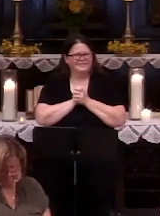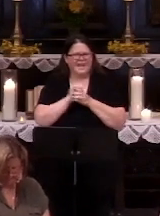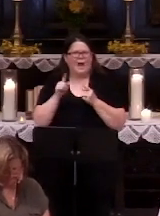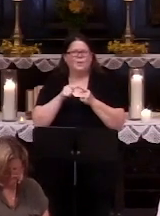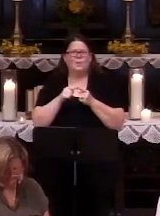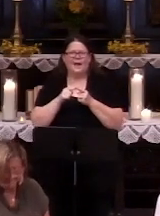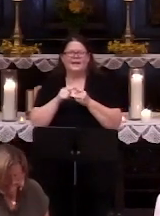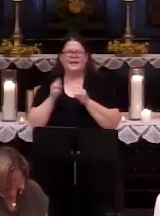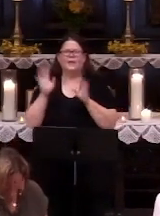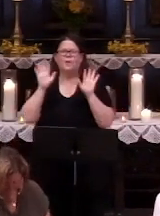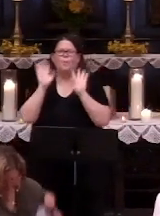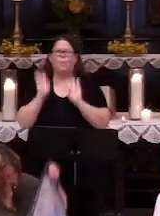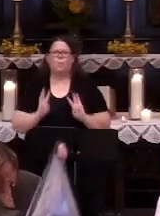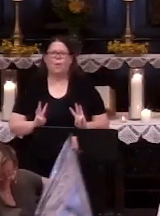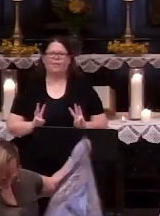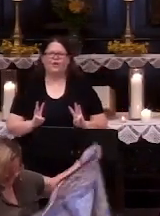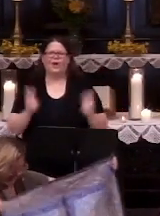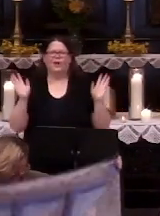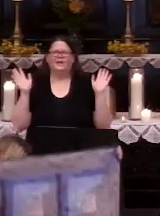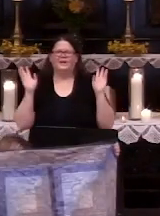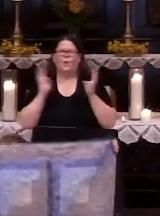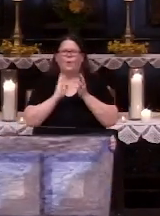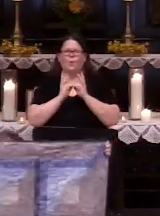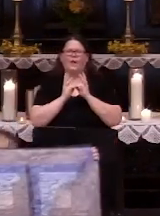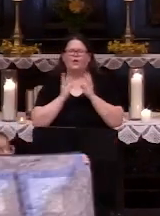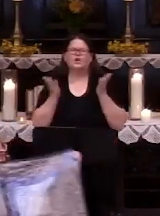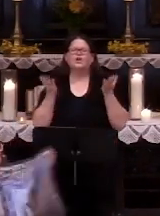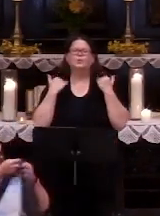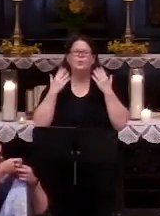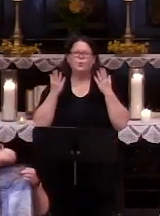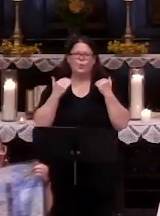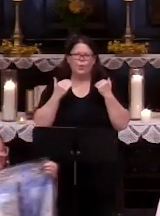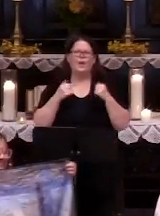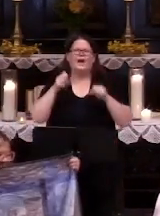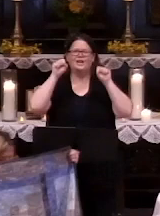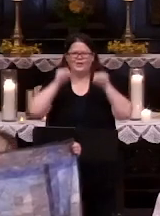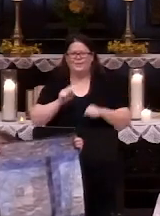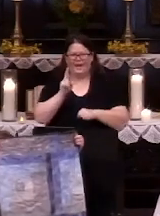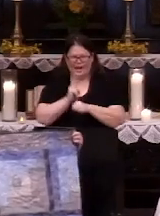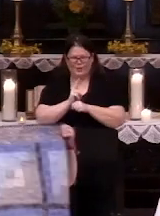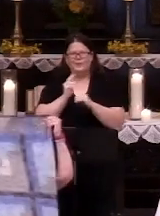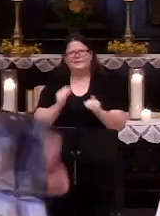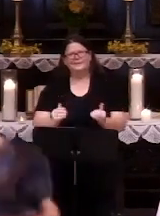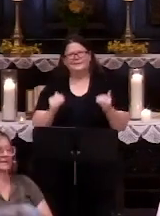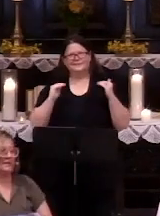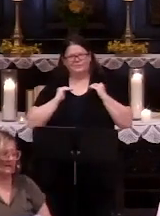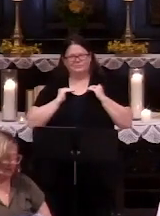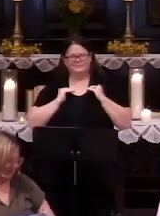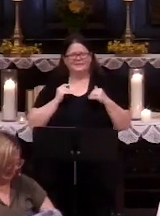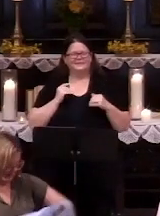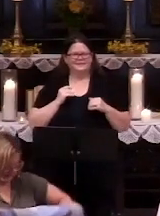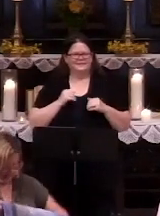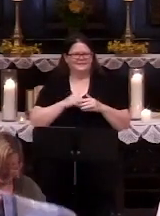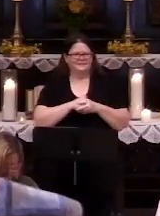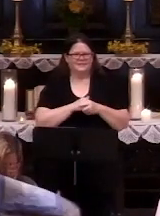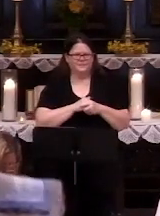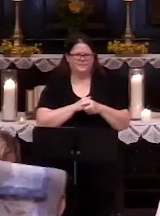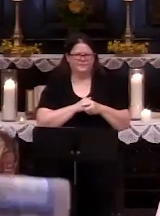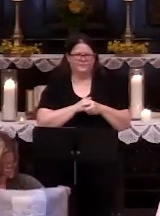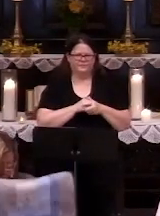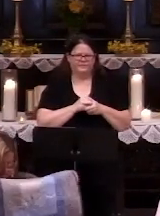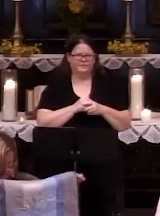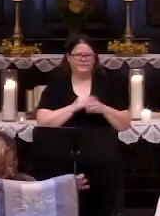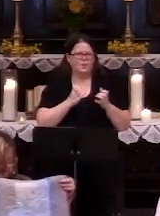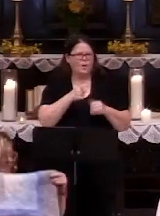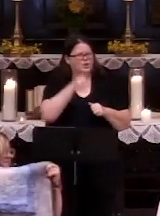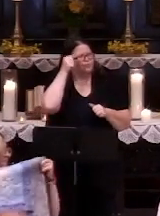cooler and you actually can use this quilt, We want you to know about the